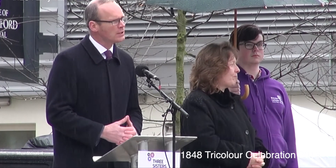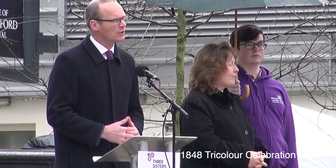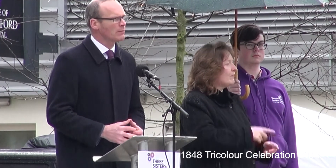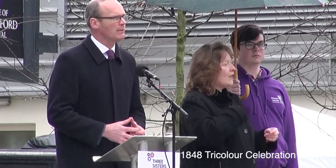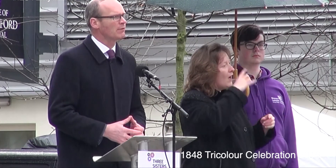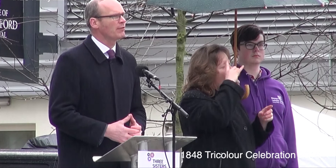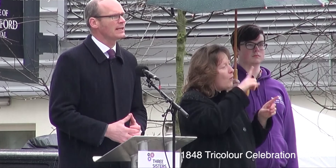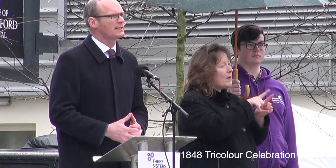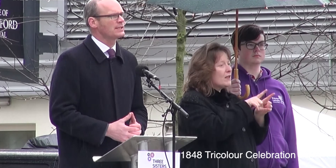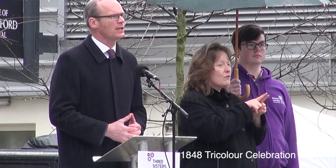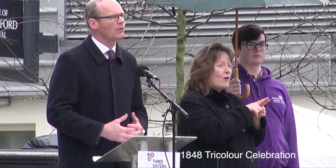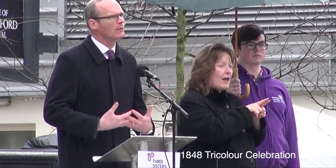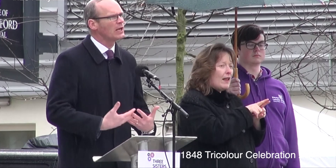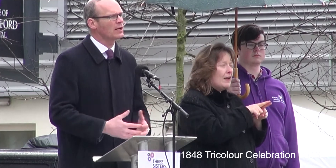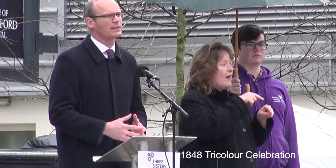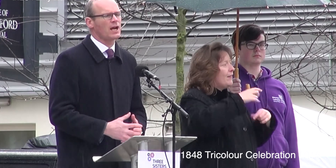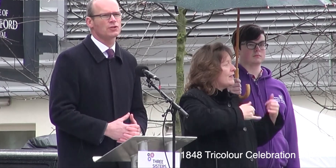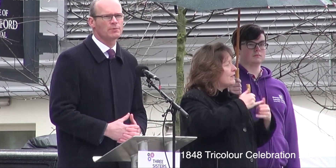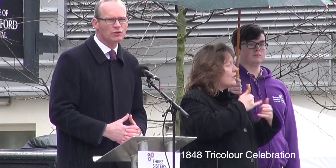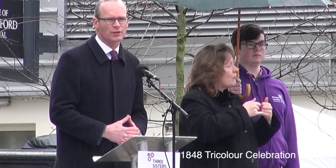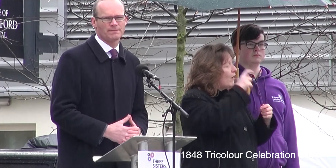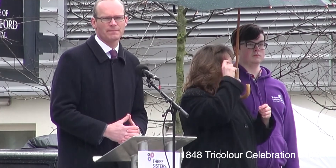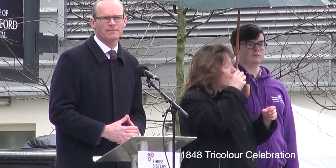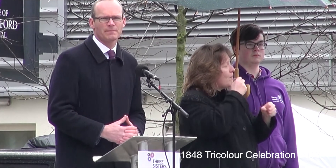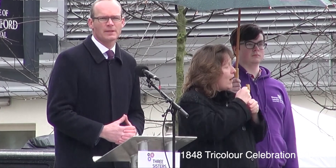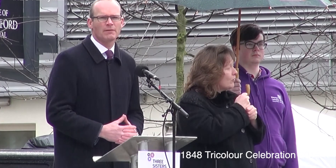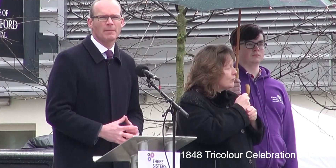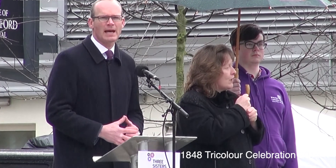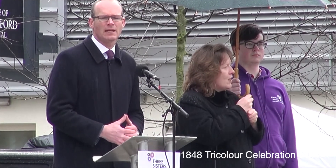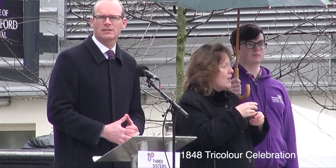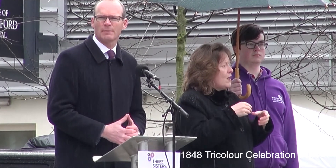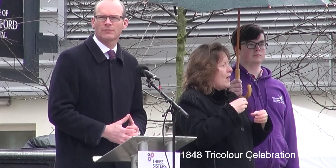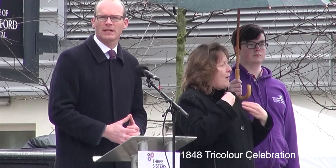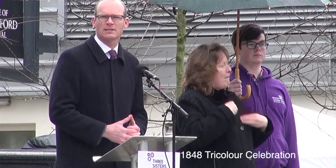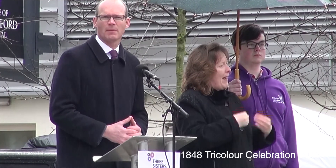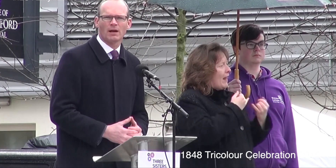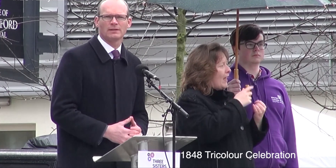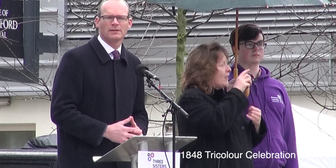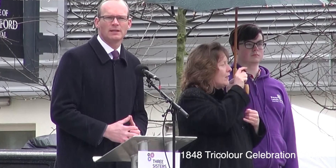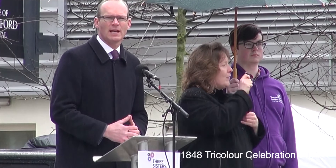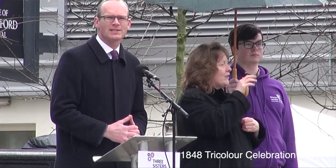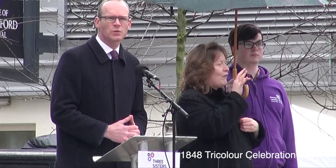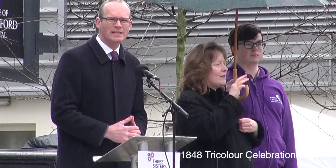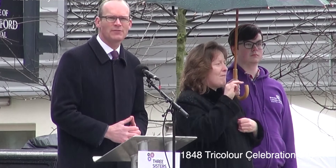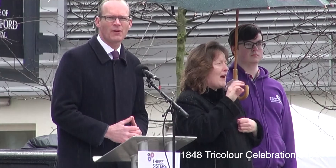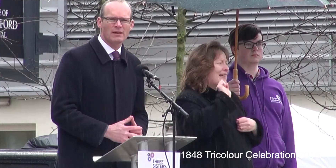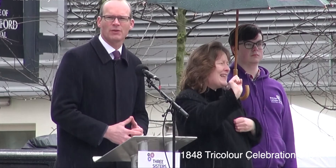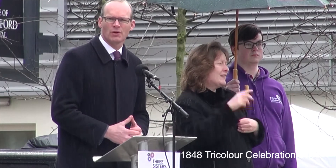I hope also that we will reflect this year when we look at the contribution of a man like Thomas Francis Meagher,